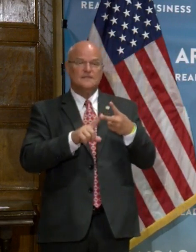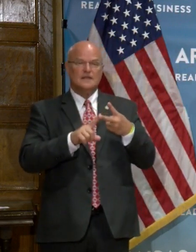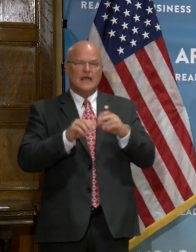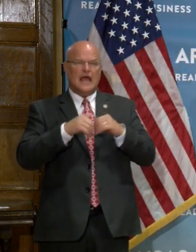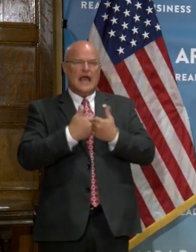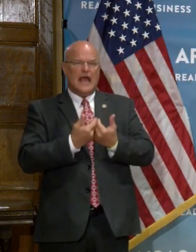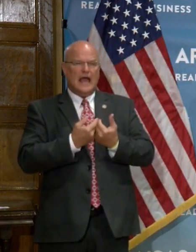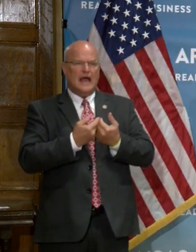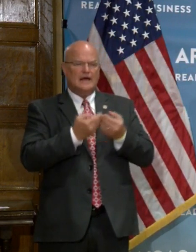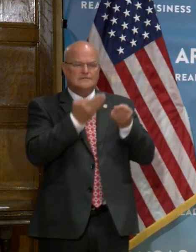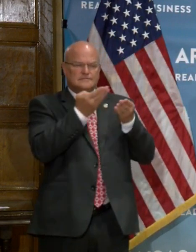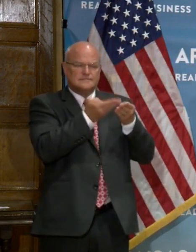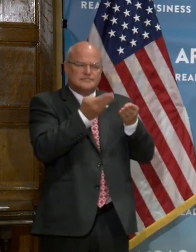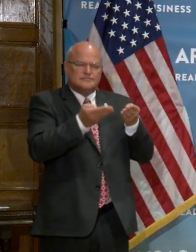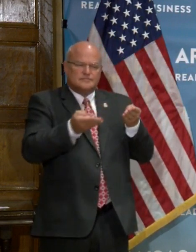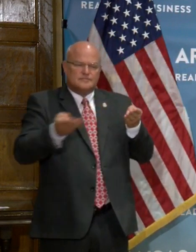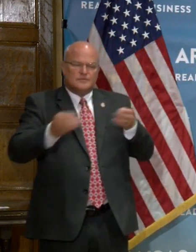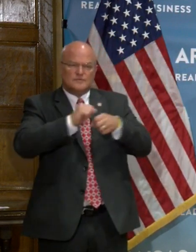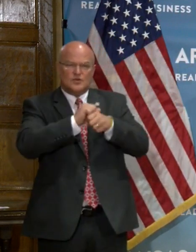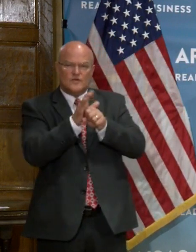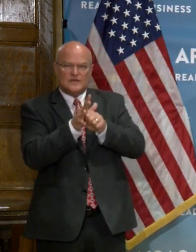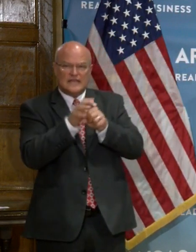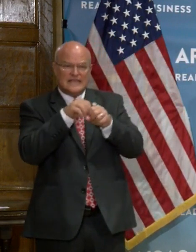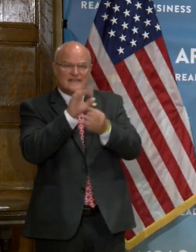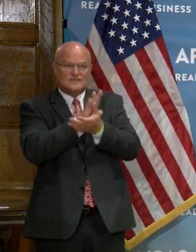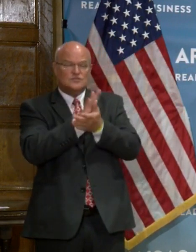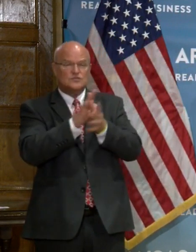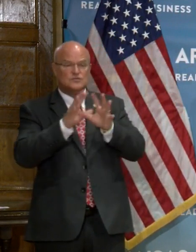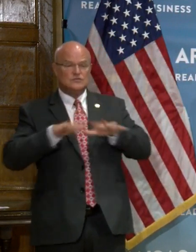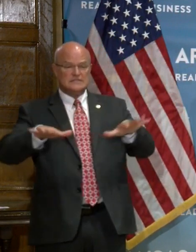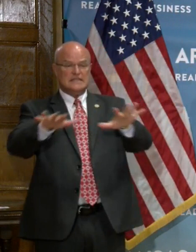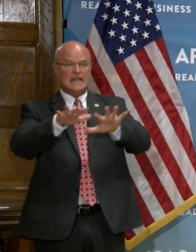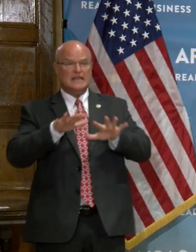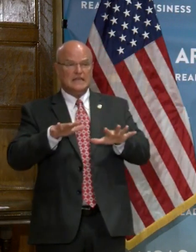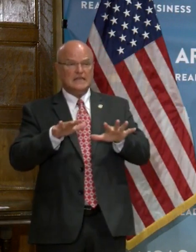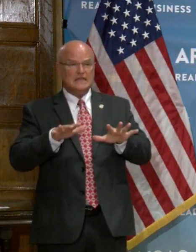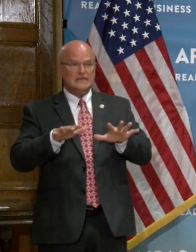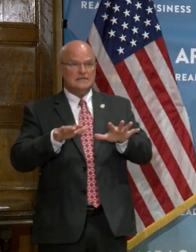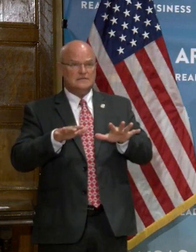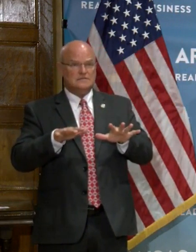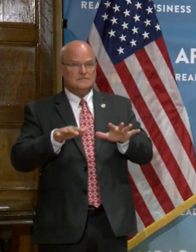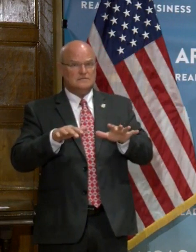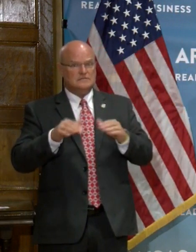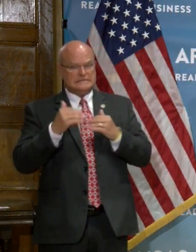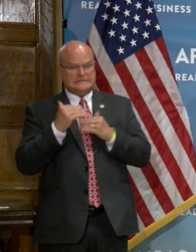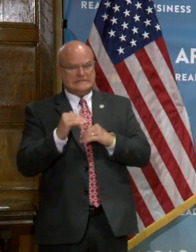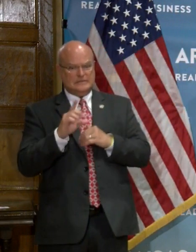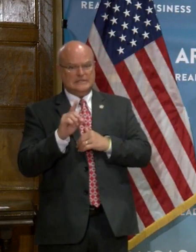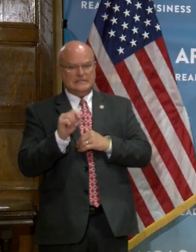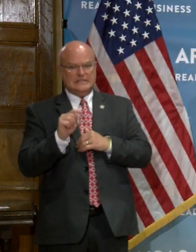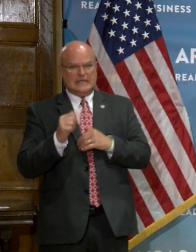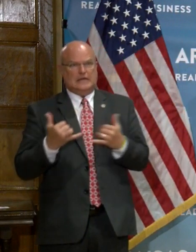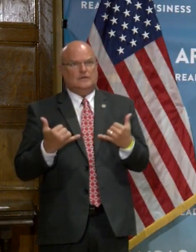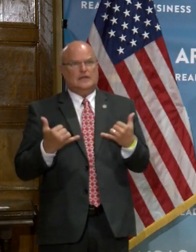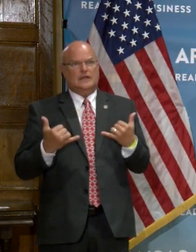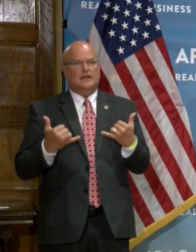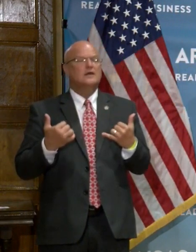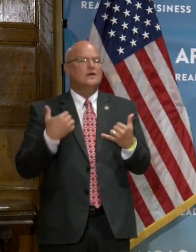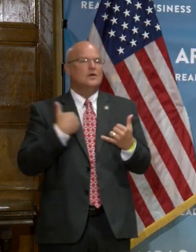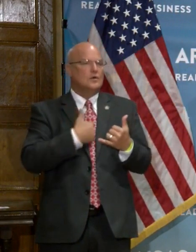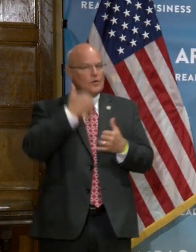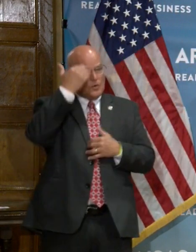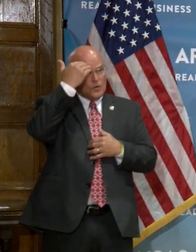how transmissible is COVID-19 in a school setting, and we have limited data on that at this point. We